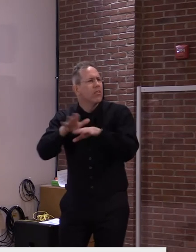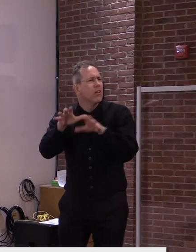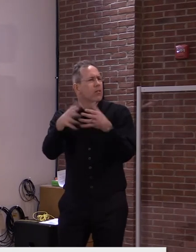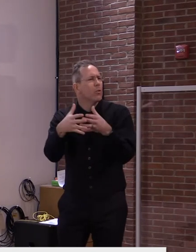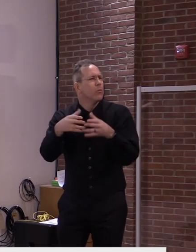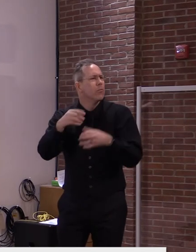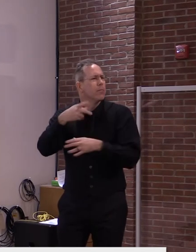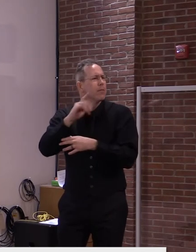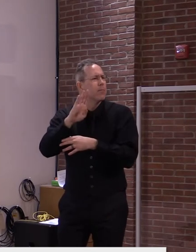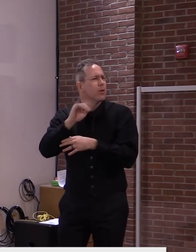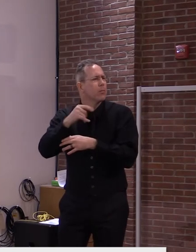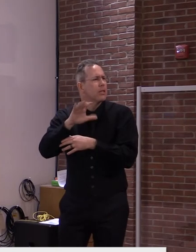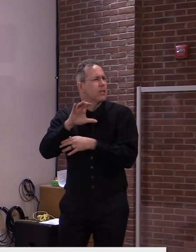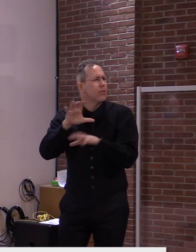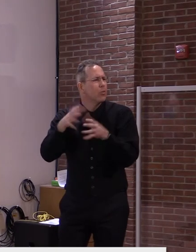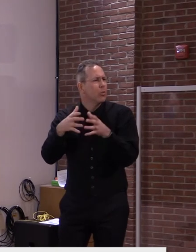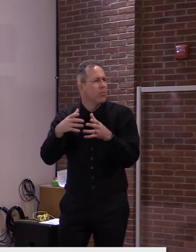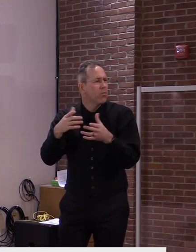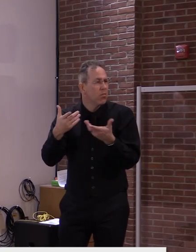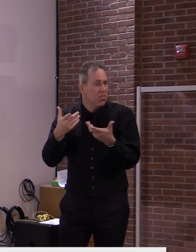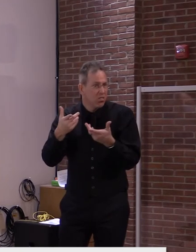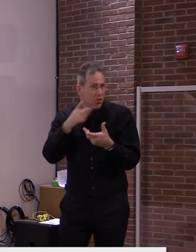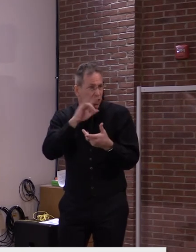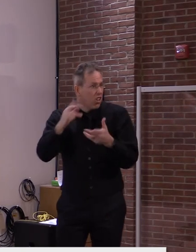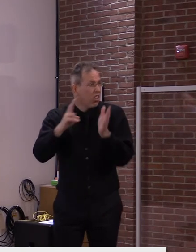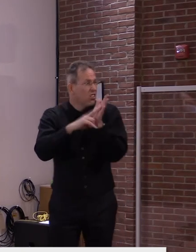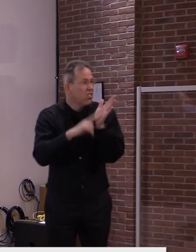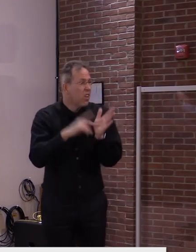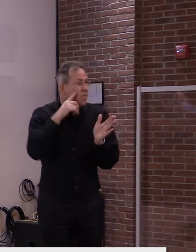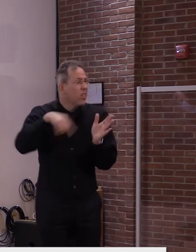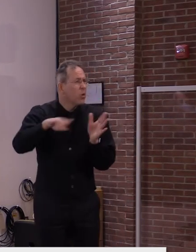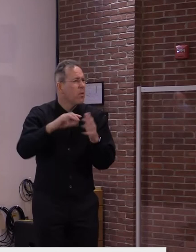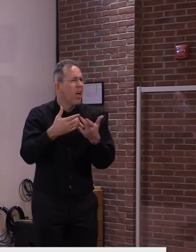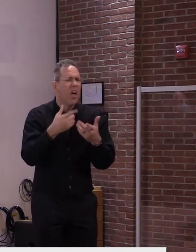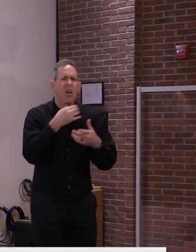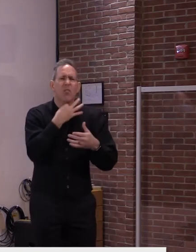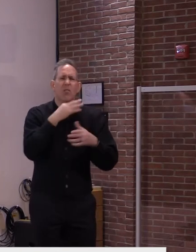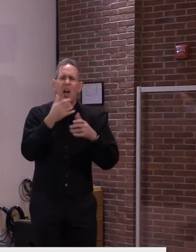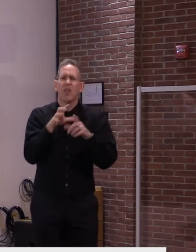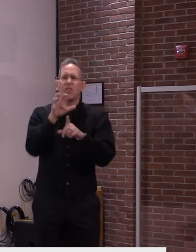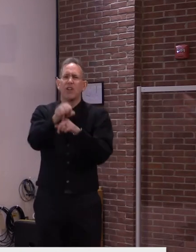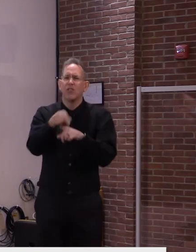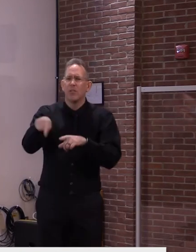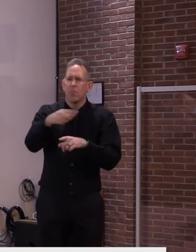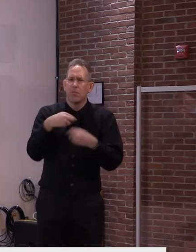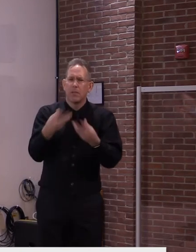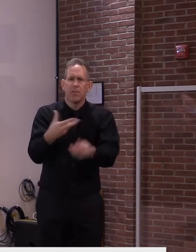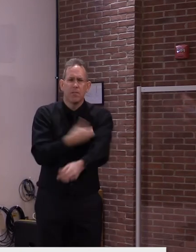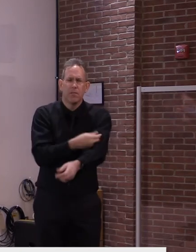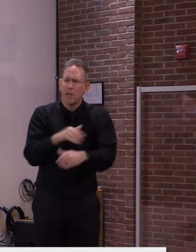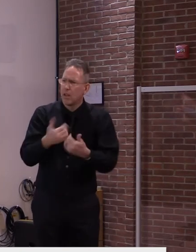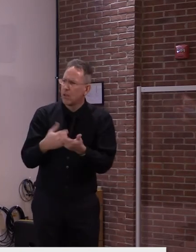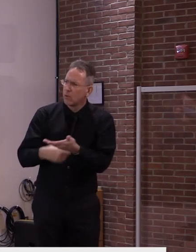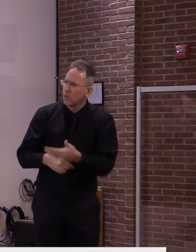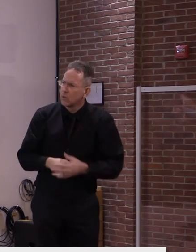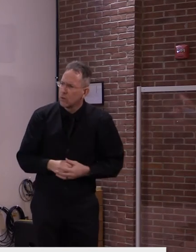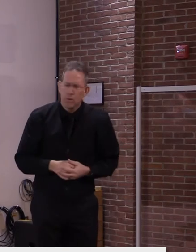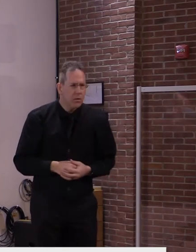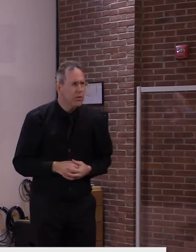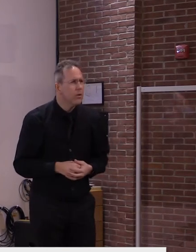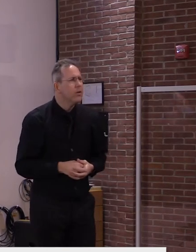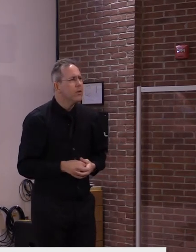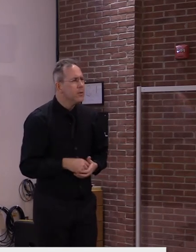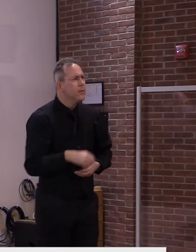infrastructure? Yeah, the health department right now is reaching out to the BIPOC community. As I've mentioned several times, we